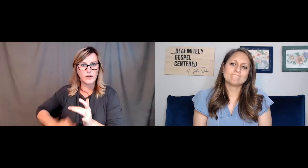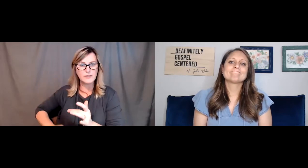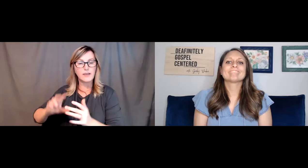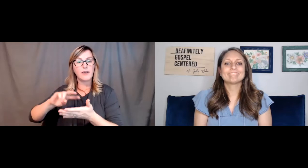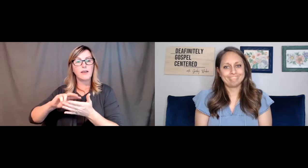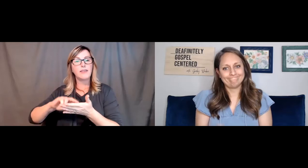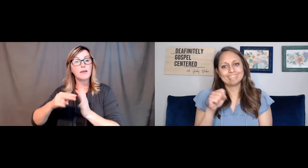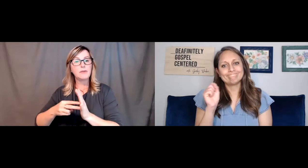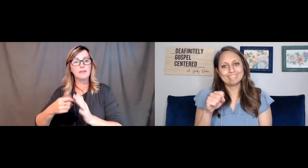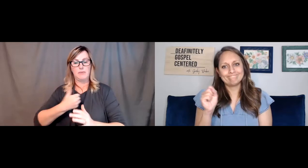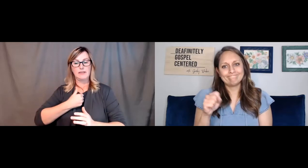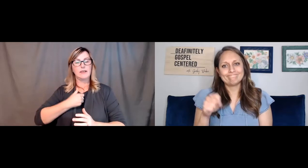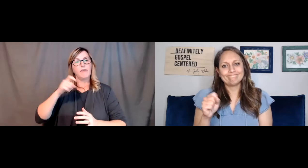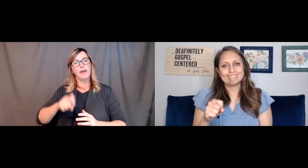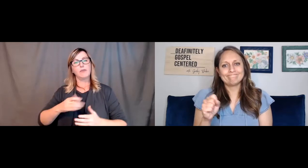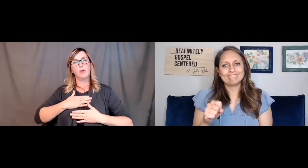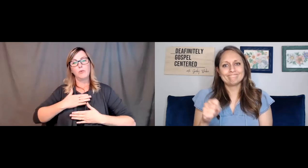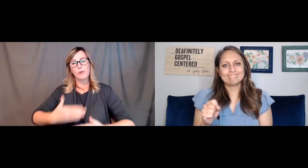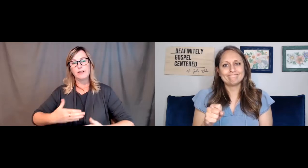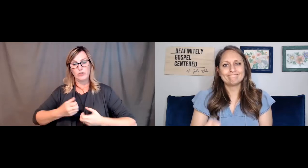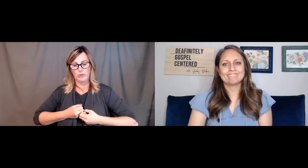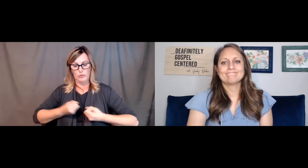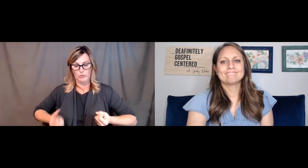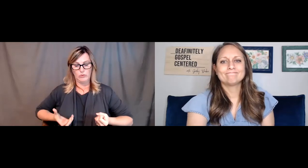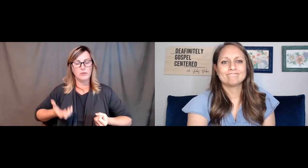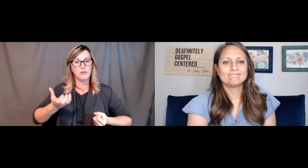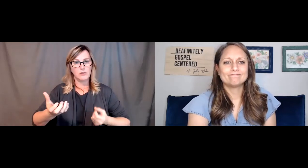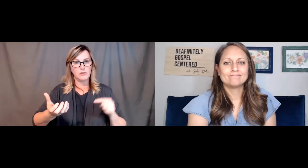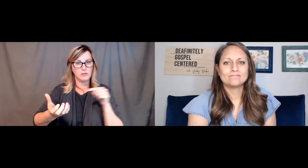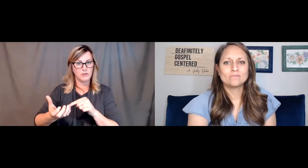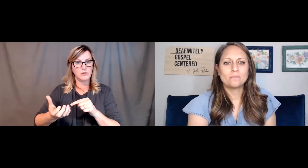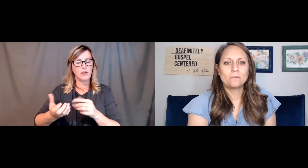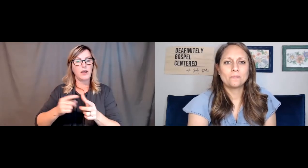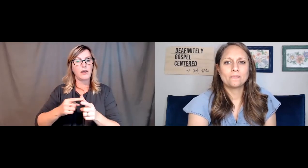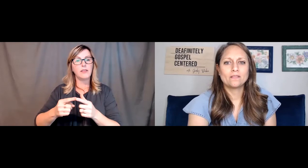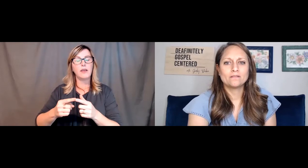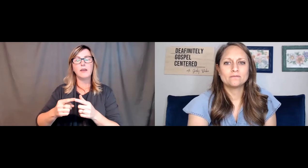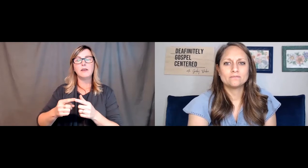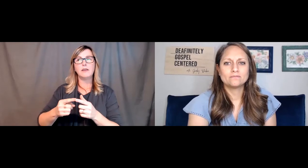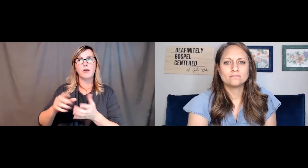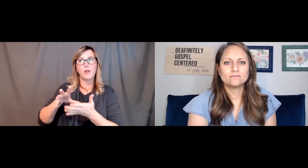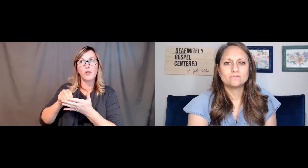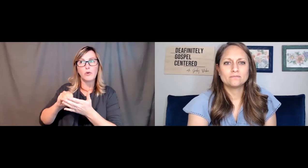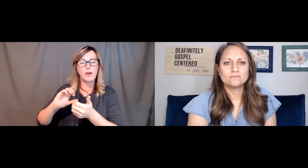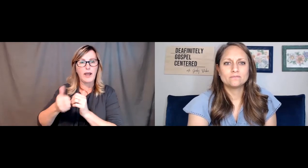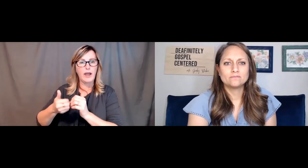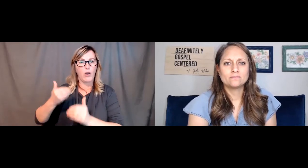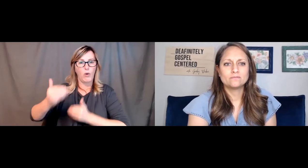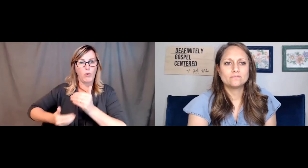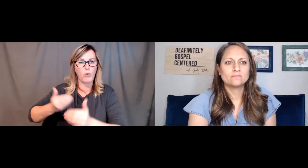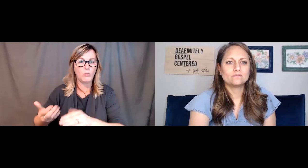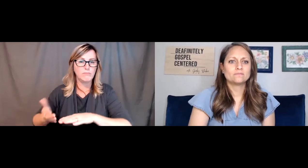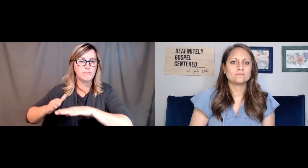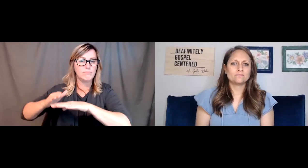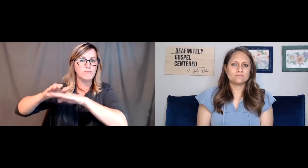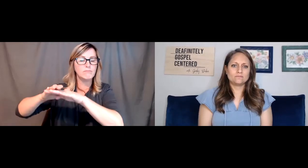to become more Christ-like. Yeah, So that means that I have to when be willing looking to be through vulnerable. the word for a specific